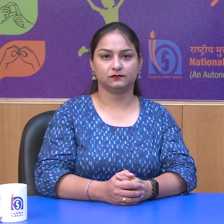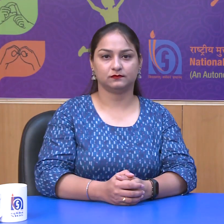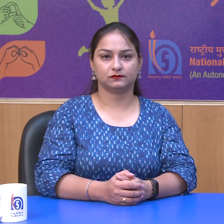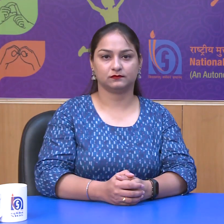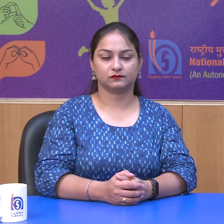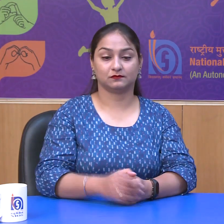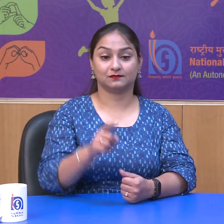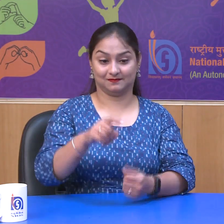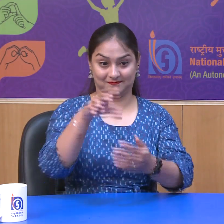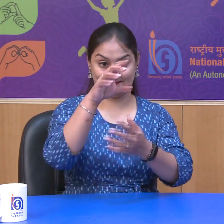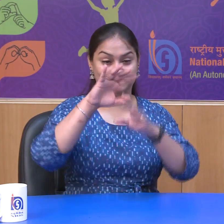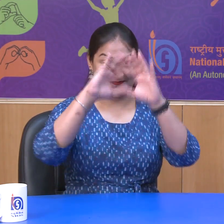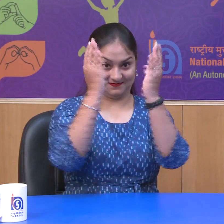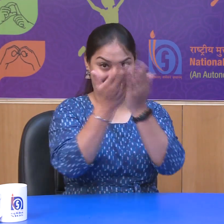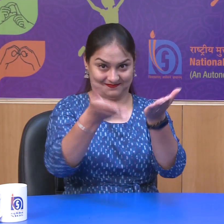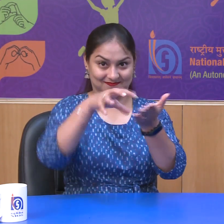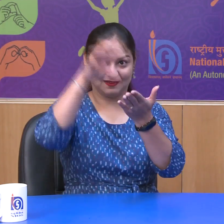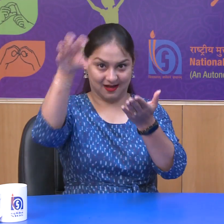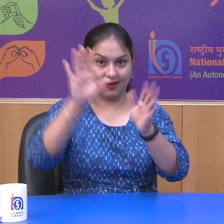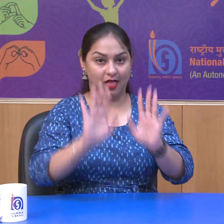The country has Himalaya mountain ranges